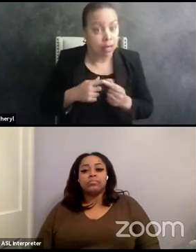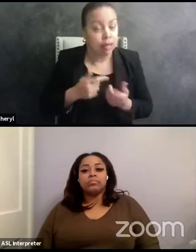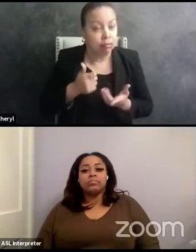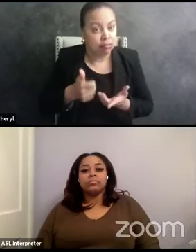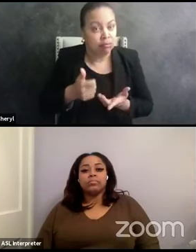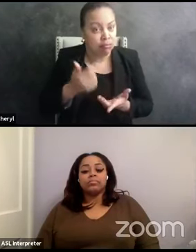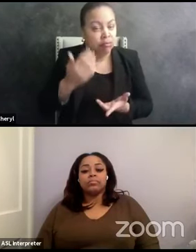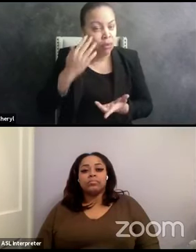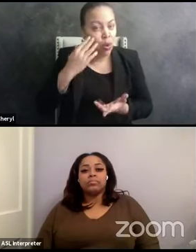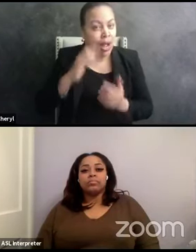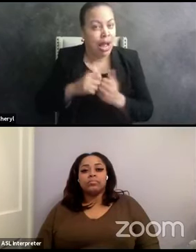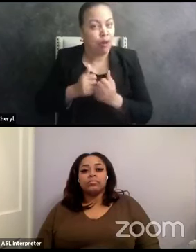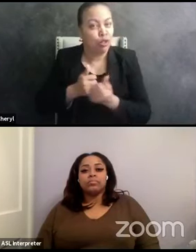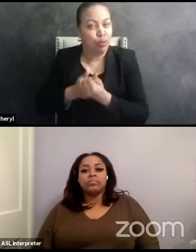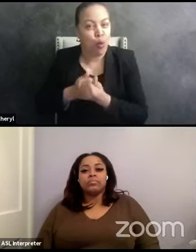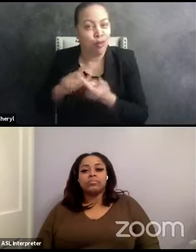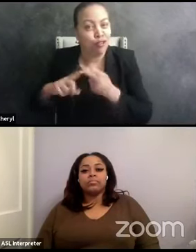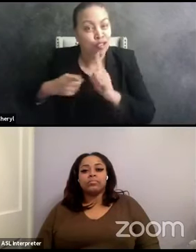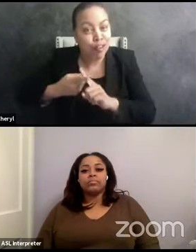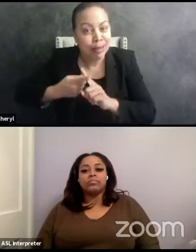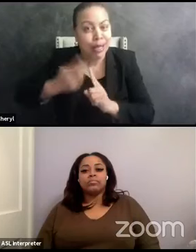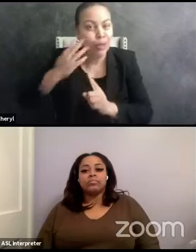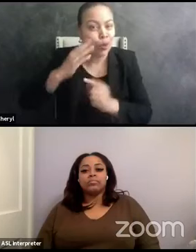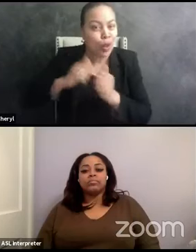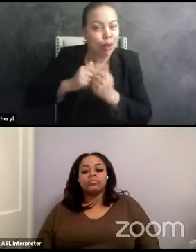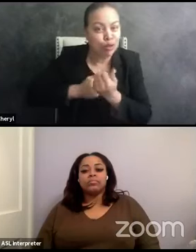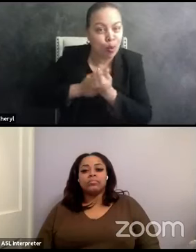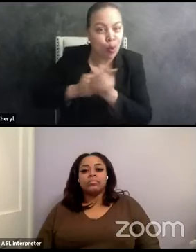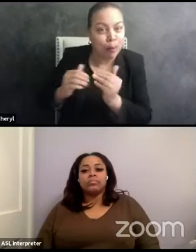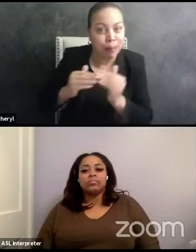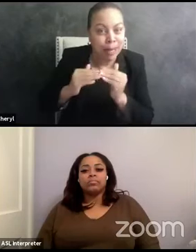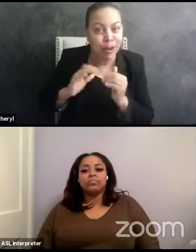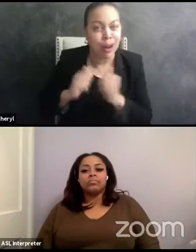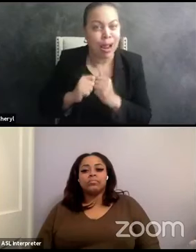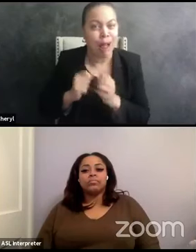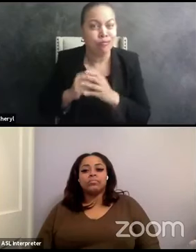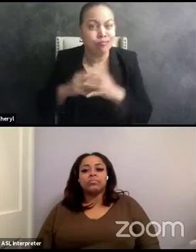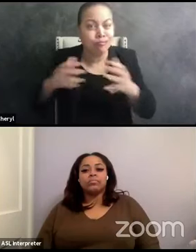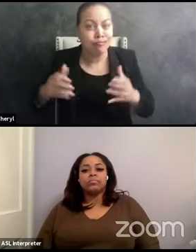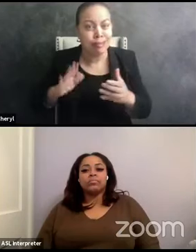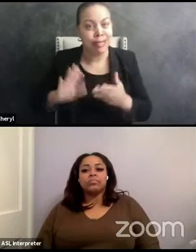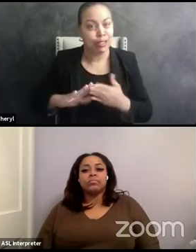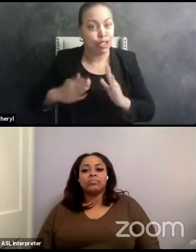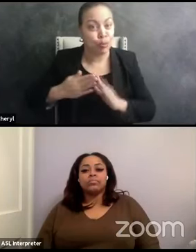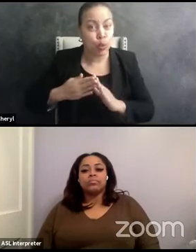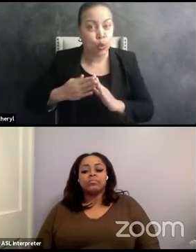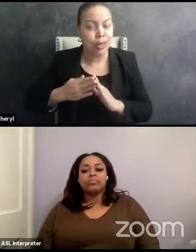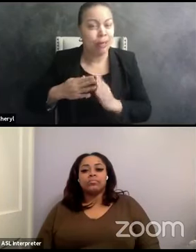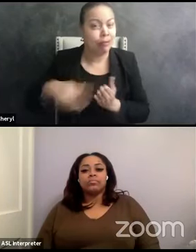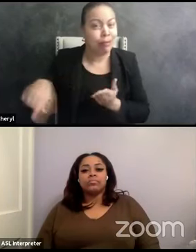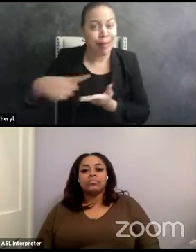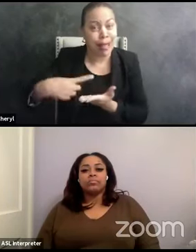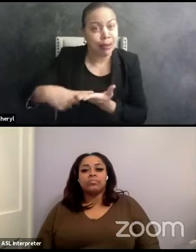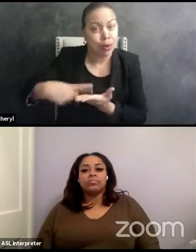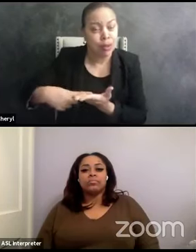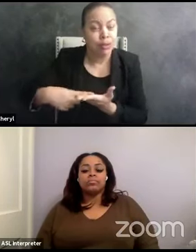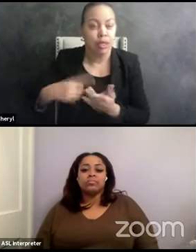he knows how to be there for his friends and his peers, how to help build community that talks about these things. And I would say, especially for Black men,